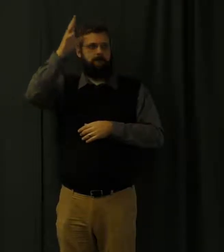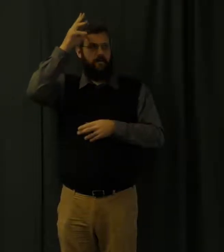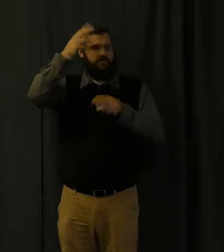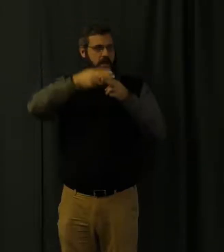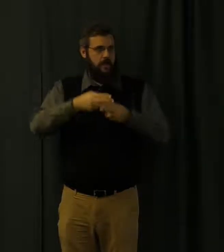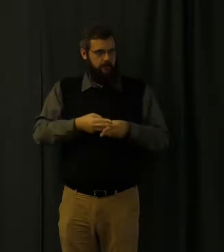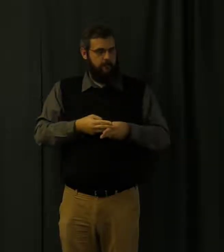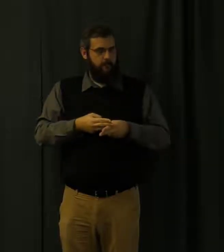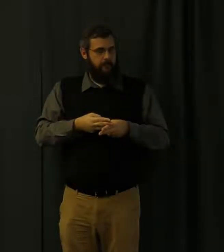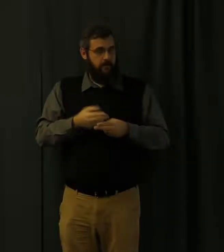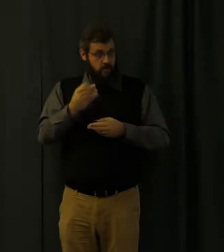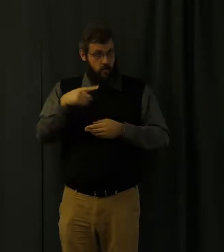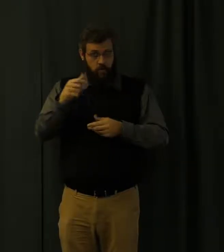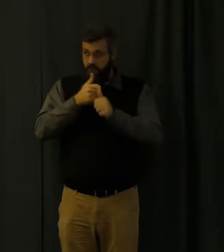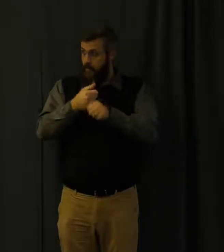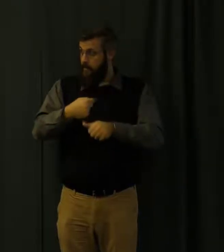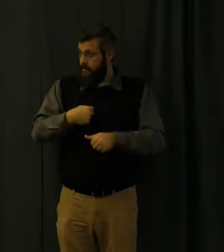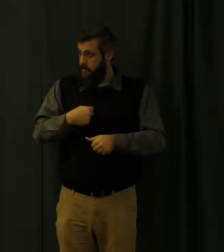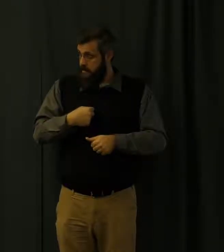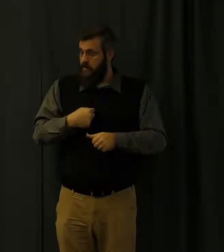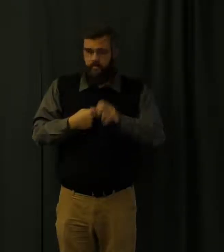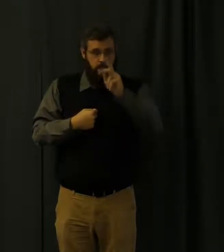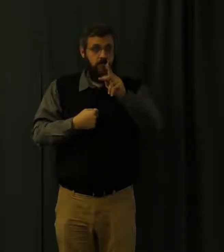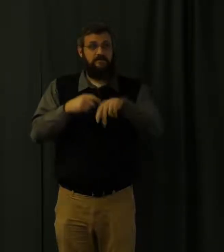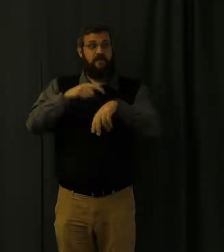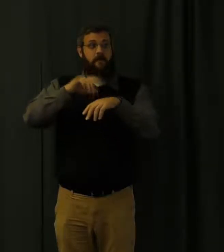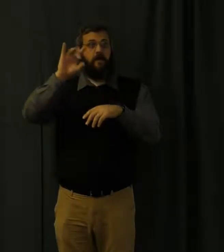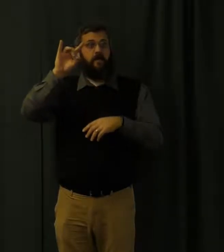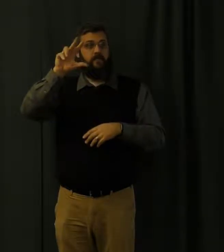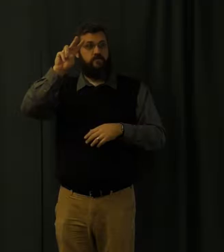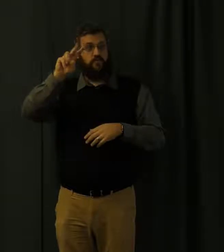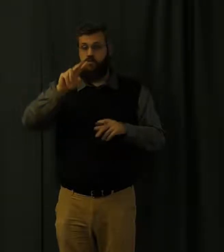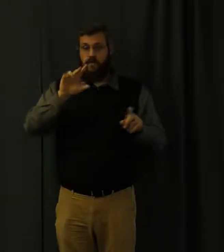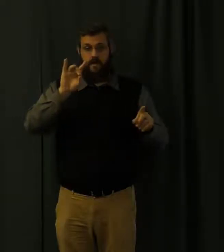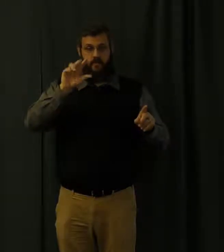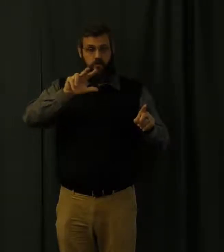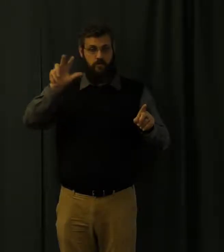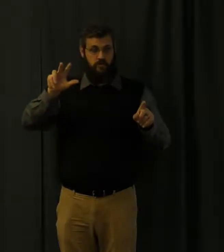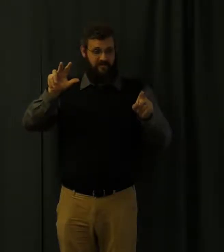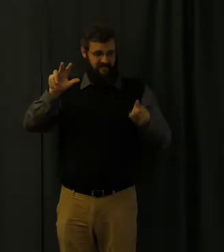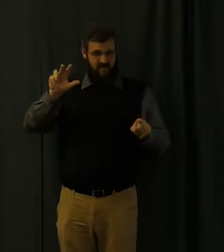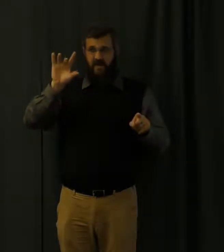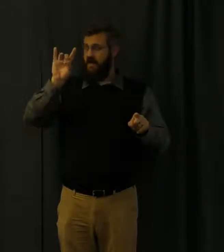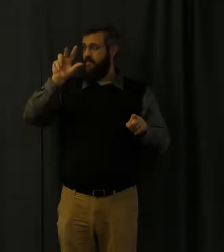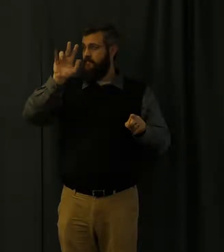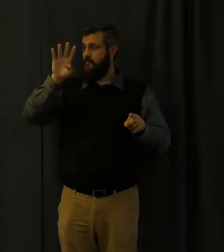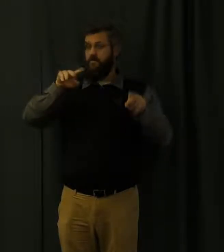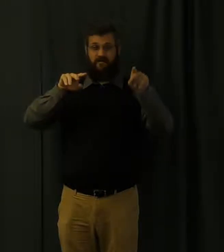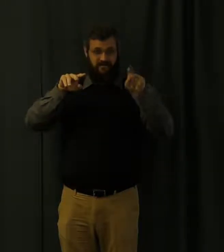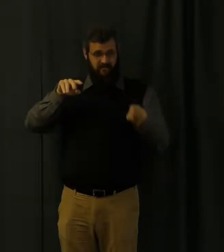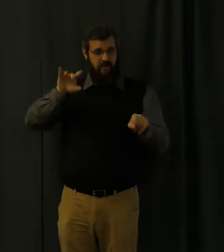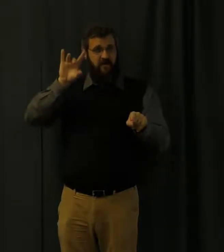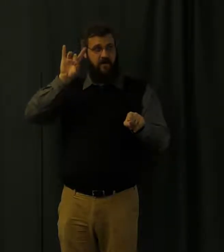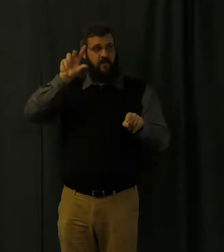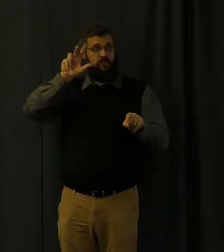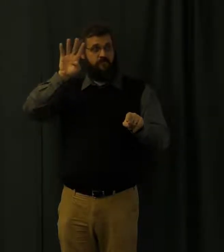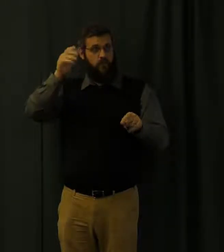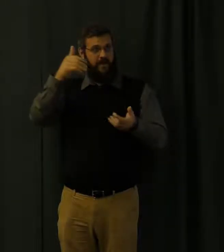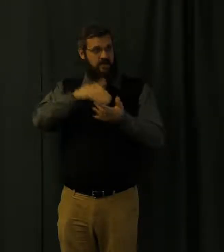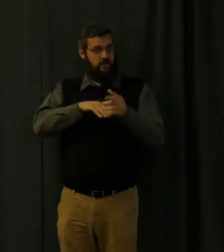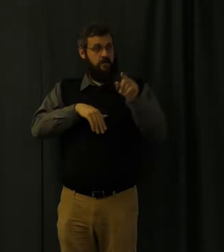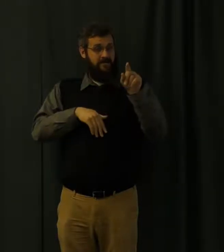me? You're like, why are you showing me this, Aaron? Okay. 8:32, 8:33, 8:34, 8:34